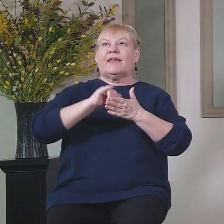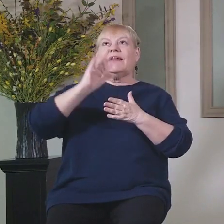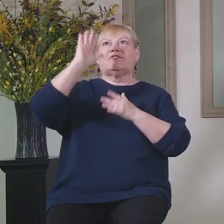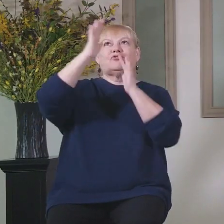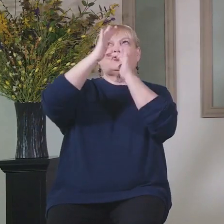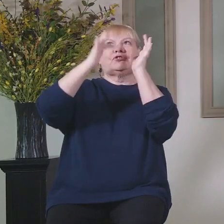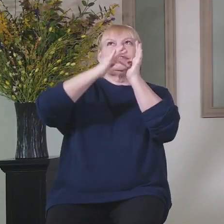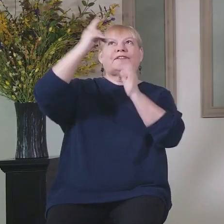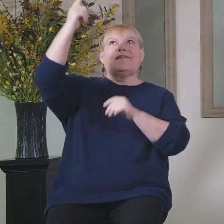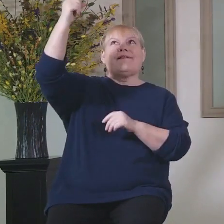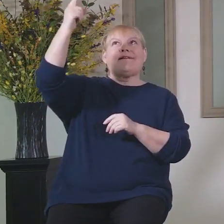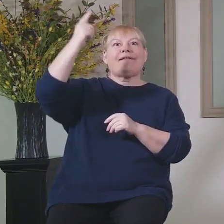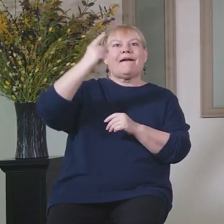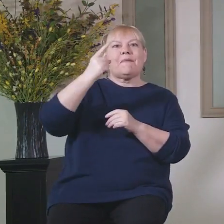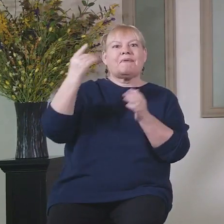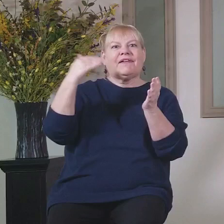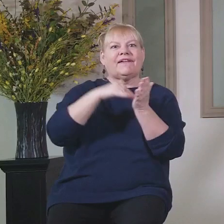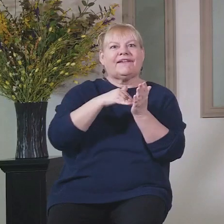return.